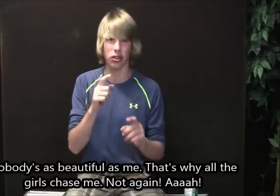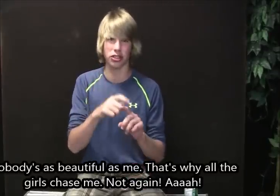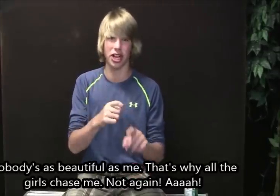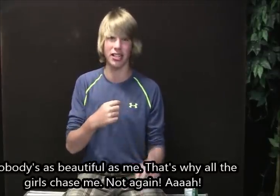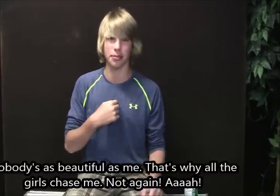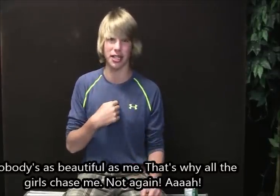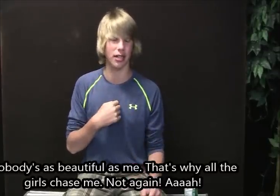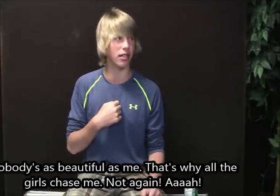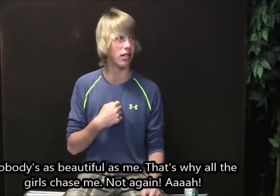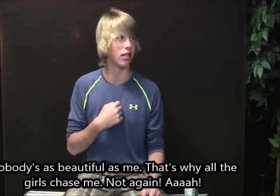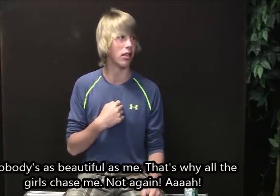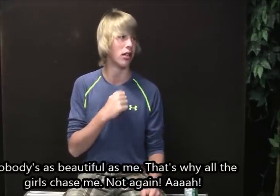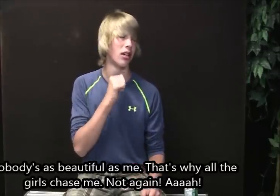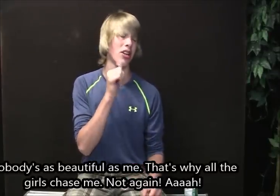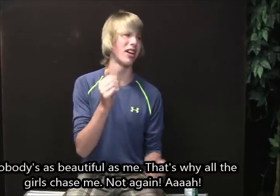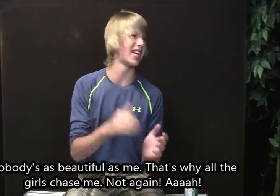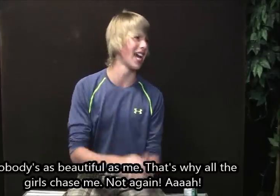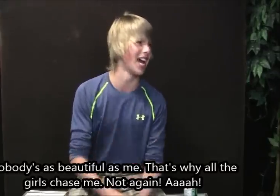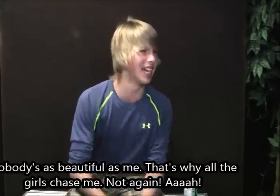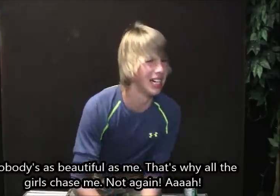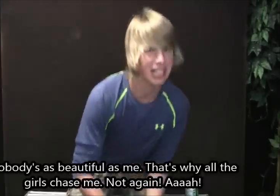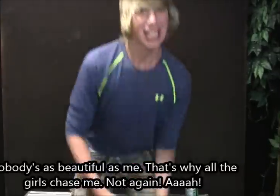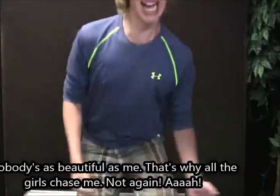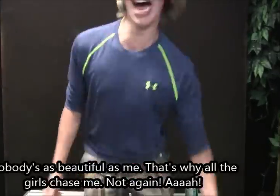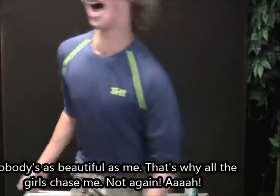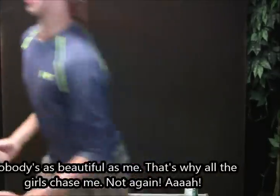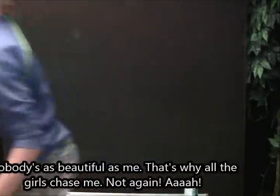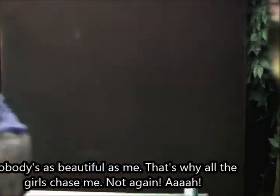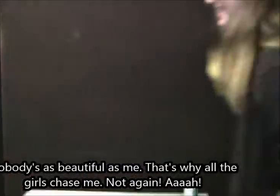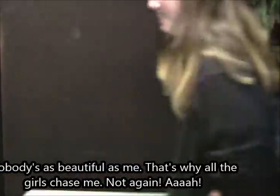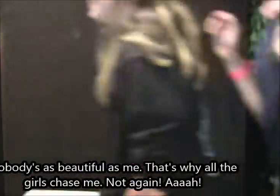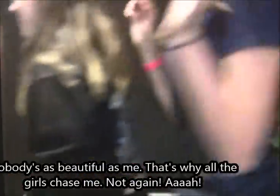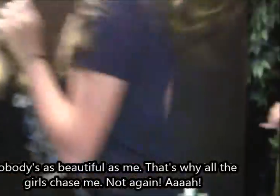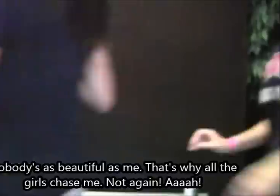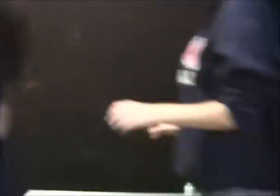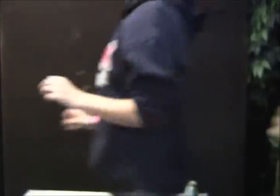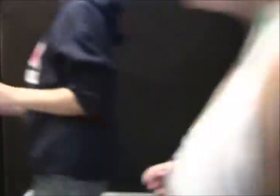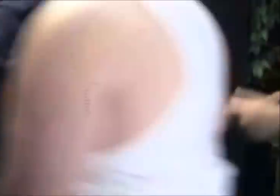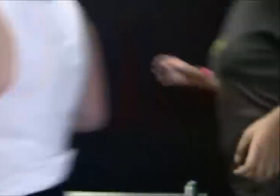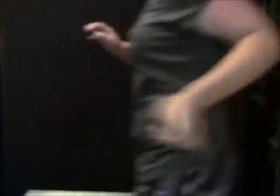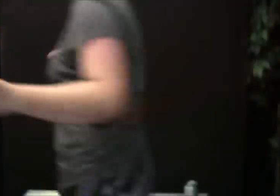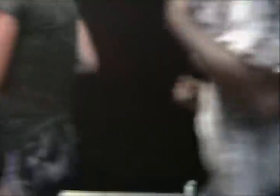girls chase me. Not again. Ah!